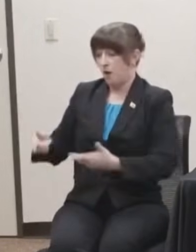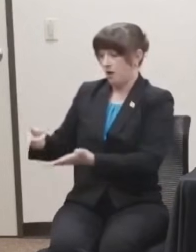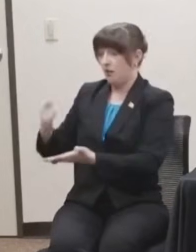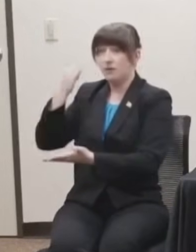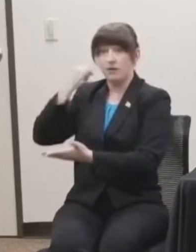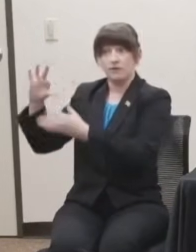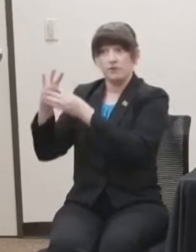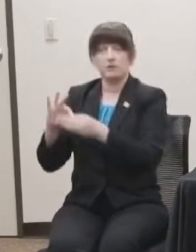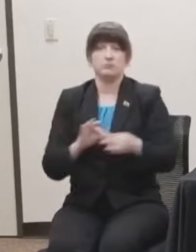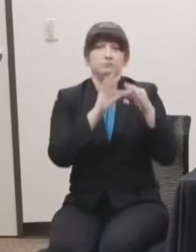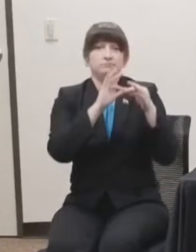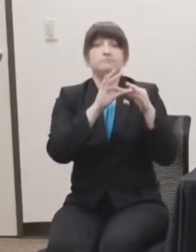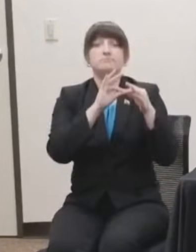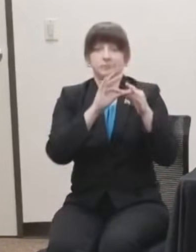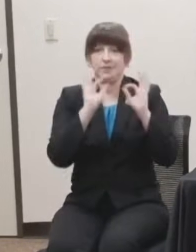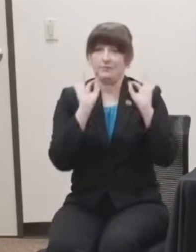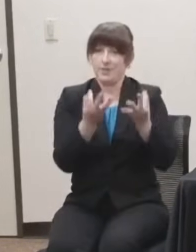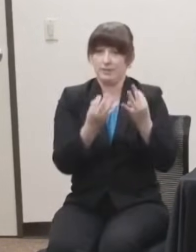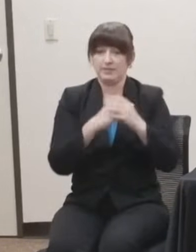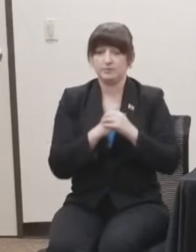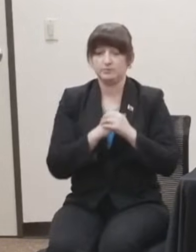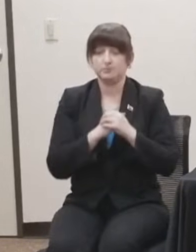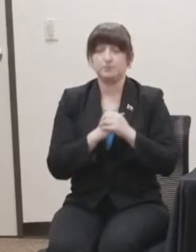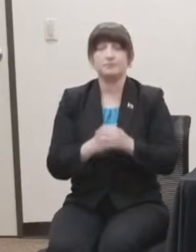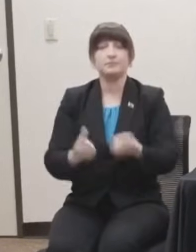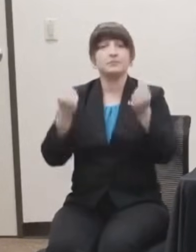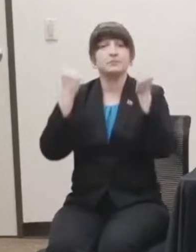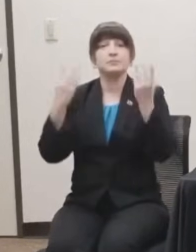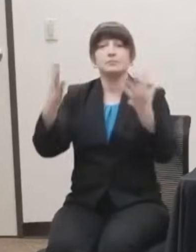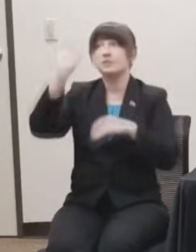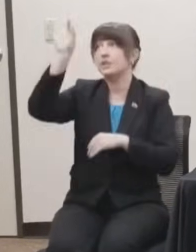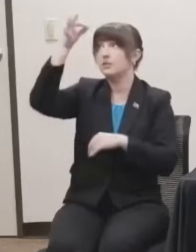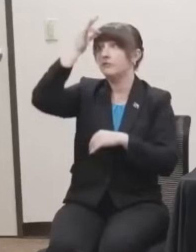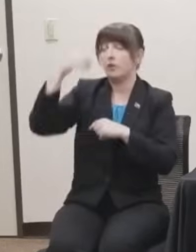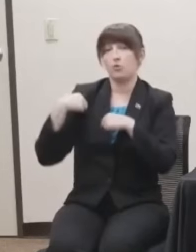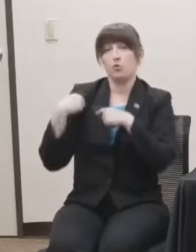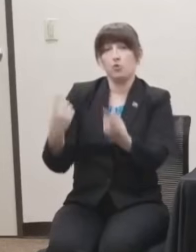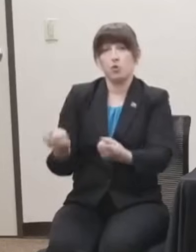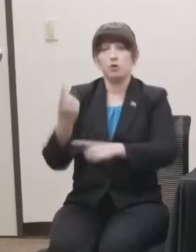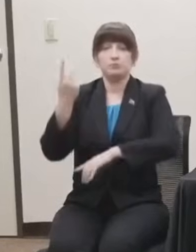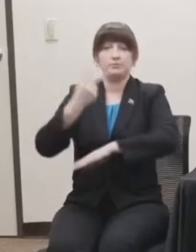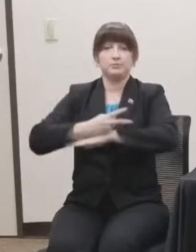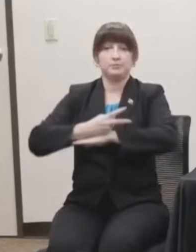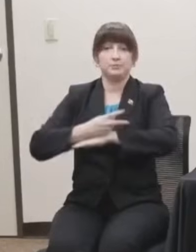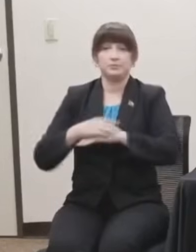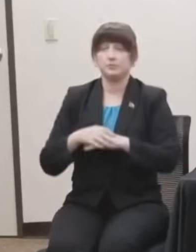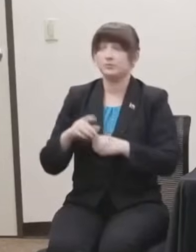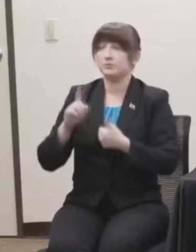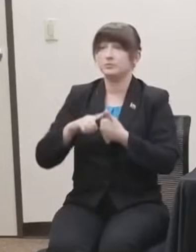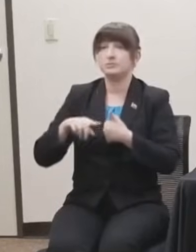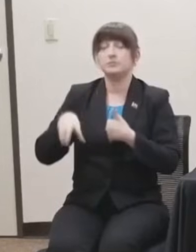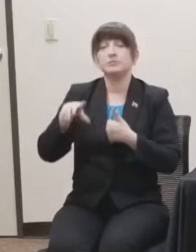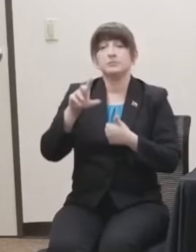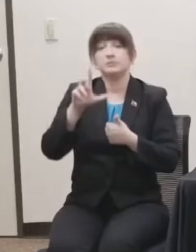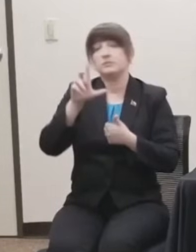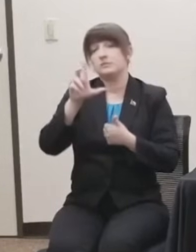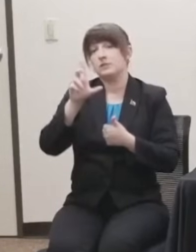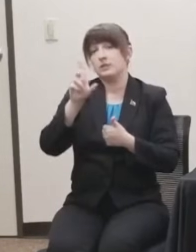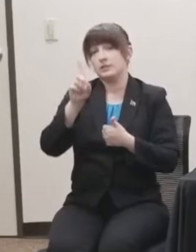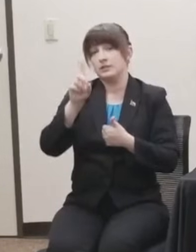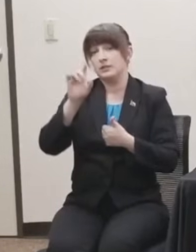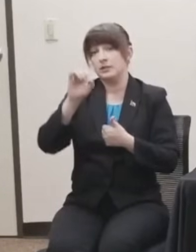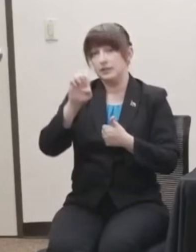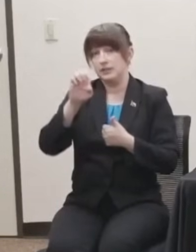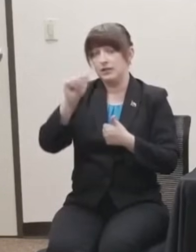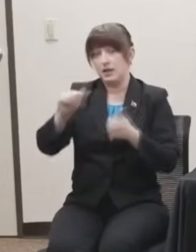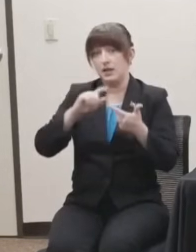outpouring of support from our federal partners, DEA, HSI, and FBI. We've embedded them with our